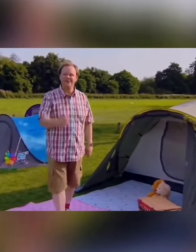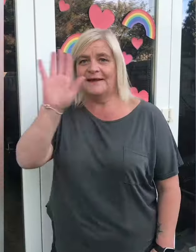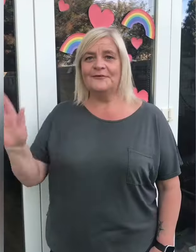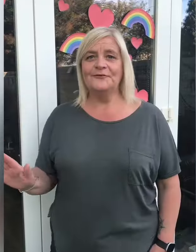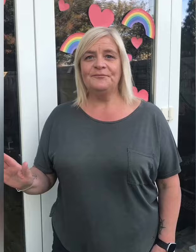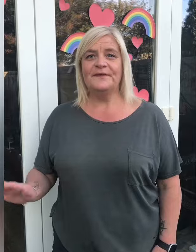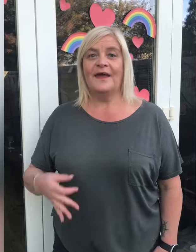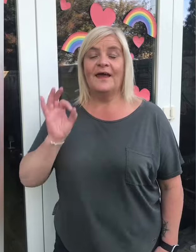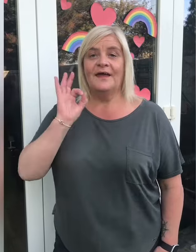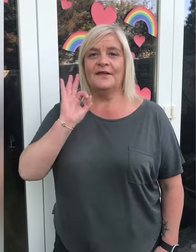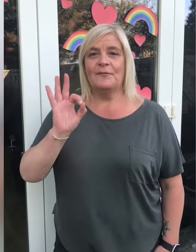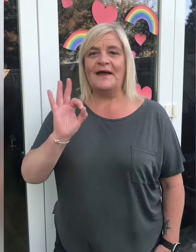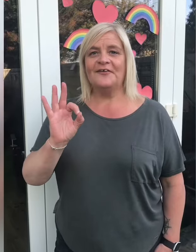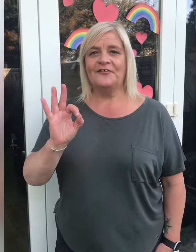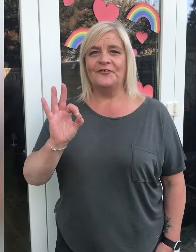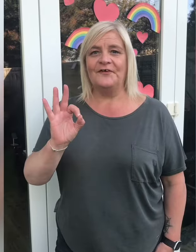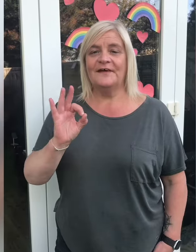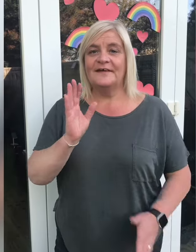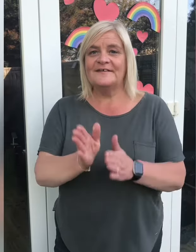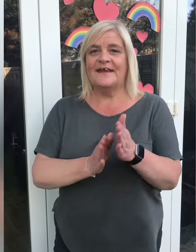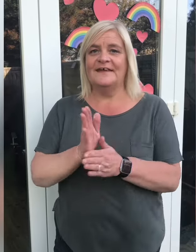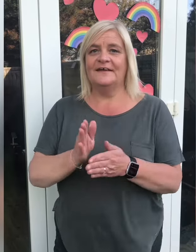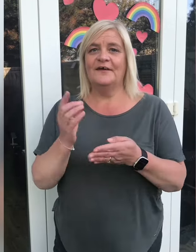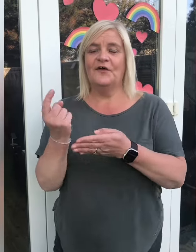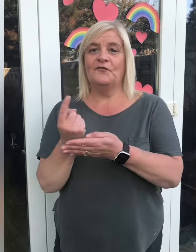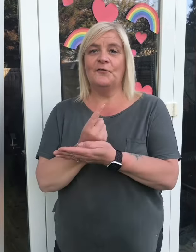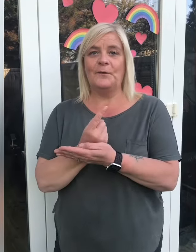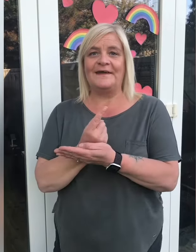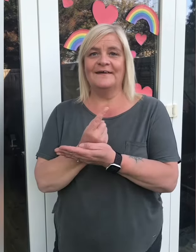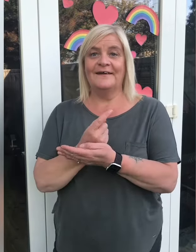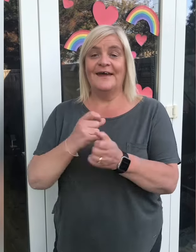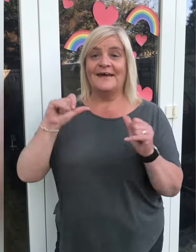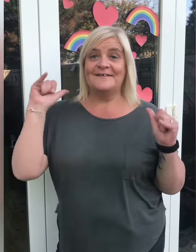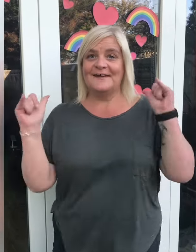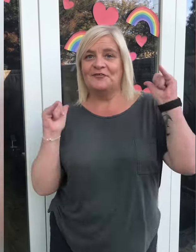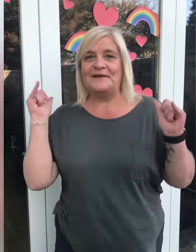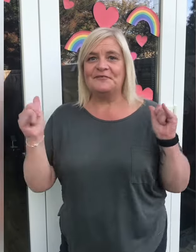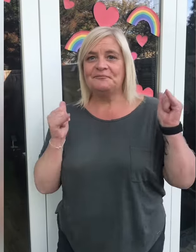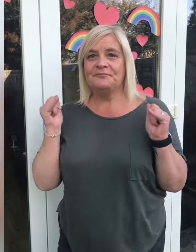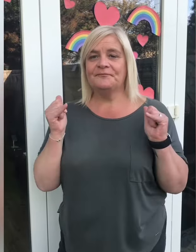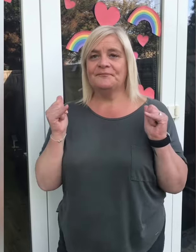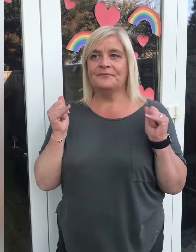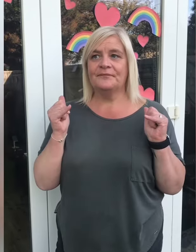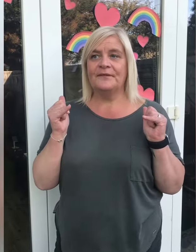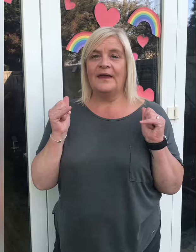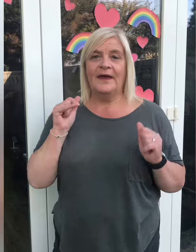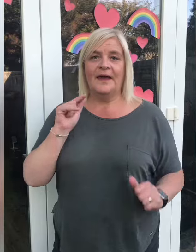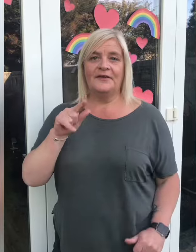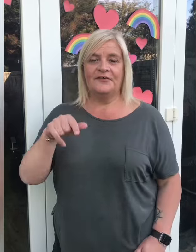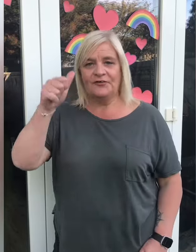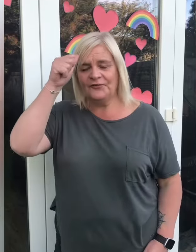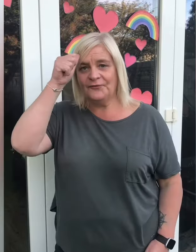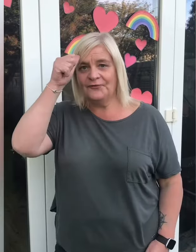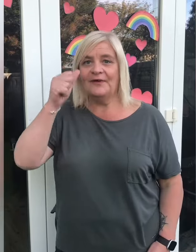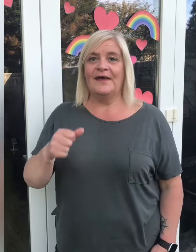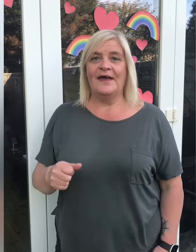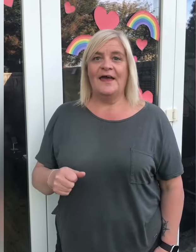Hello, the Marketon sign of the week is celebrate. And do you know